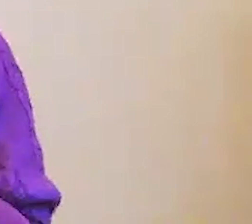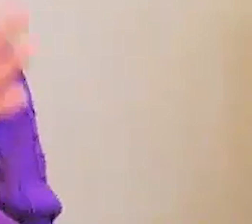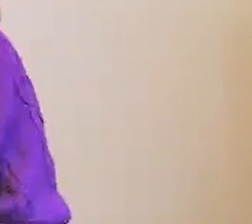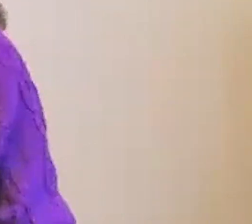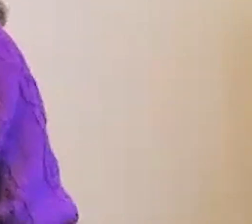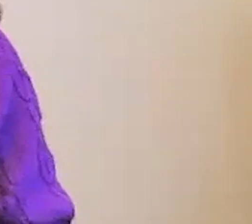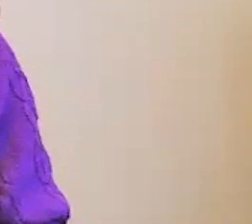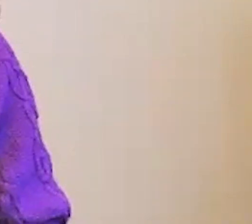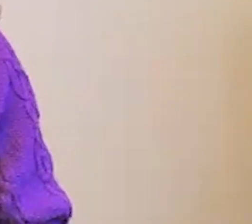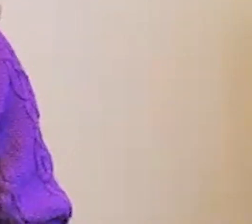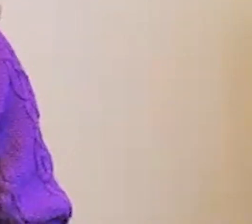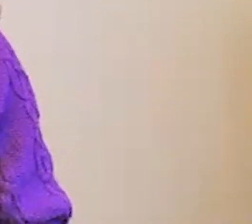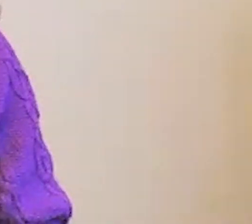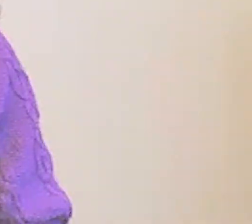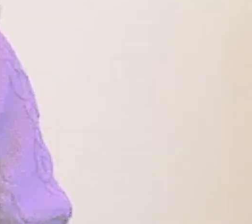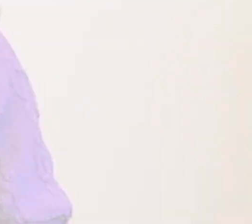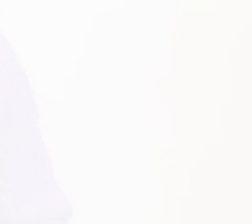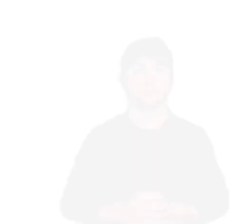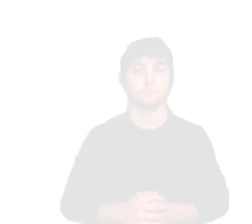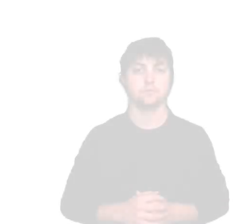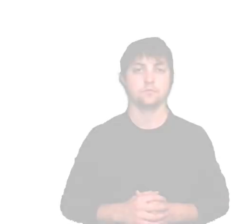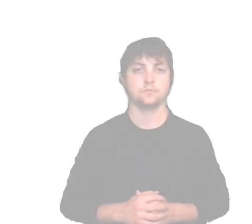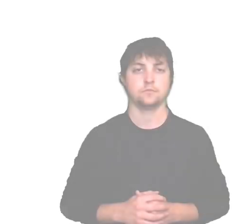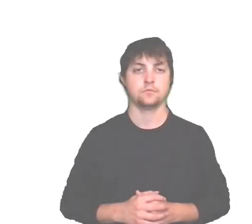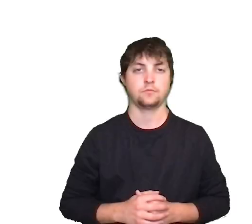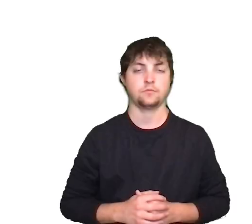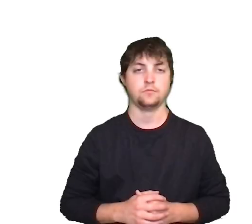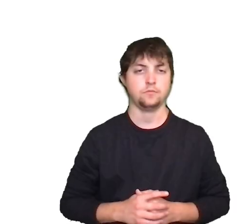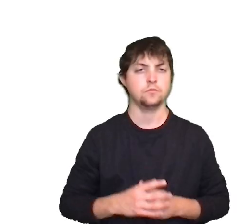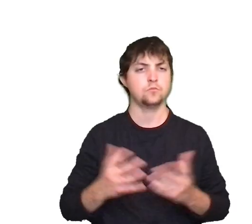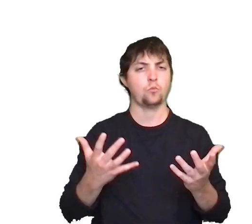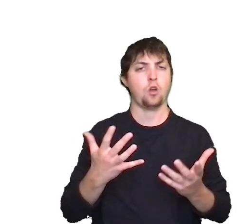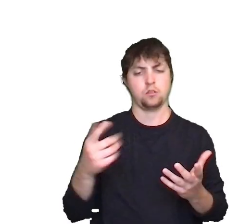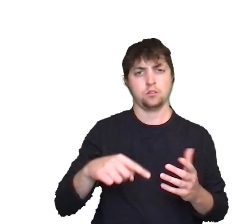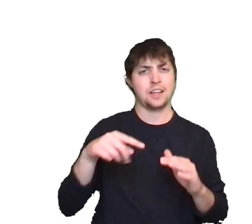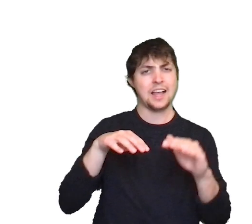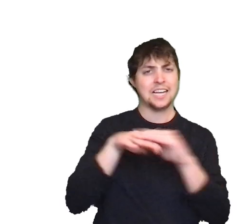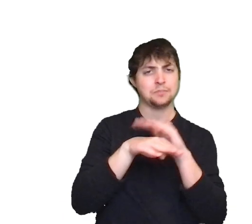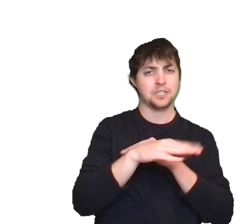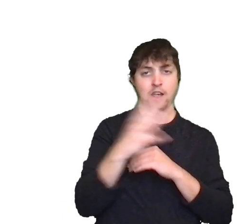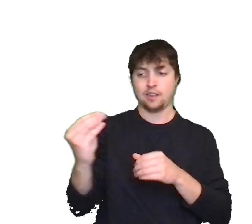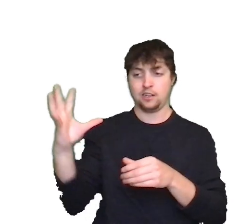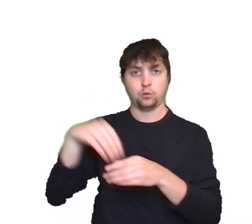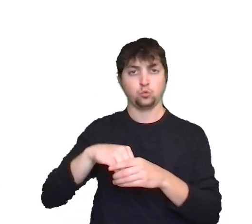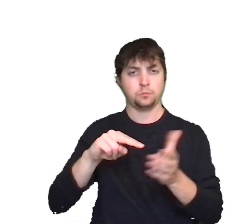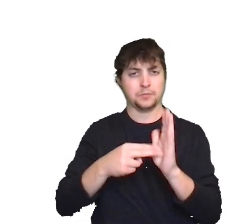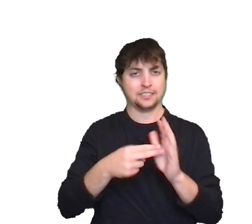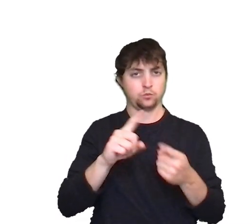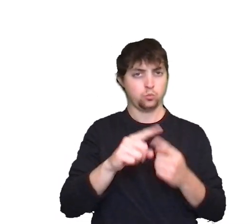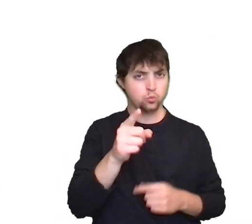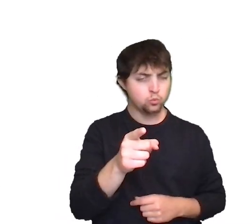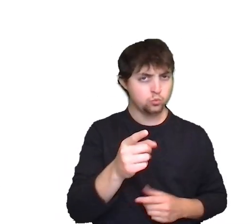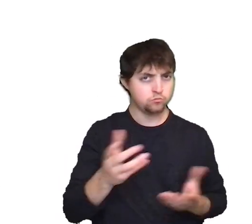I envision deaf. The screen dissolves to a white background. Dark blue lettering appears, forming the